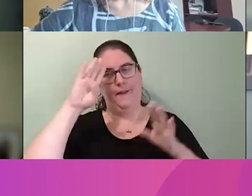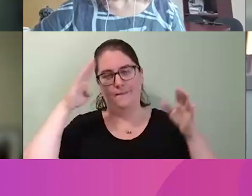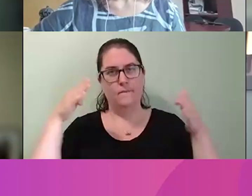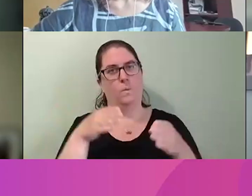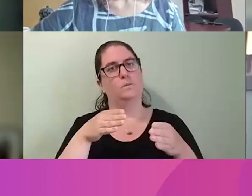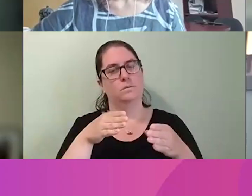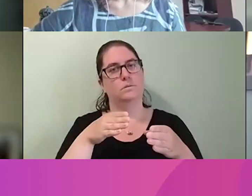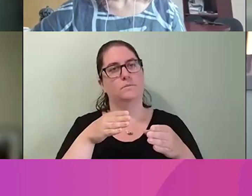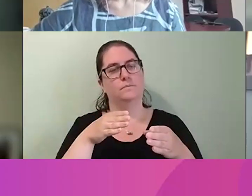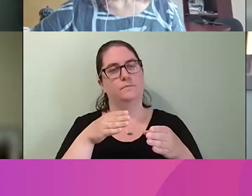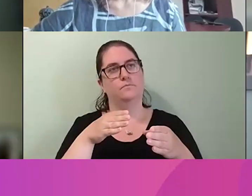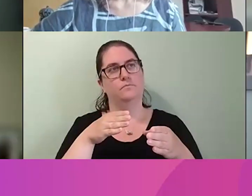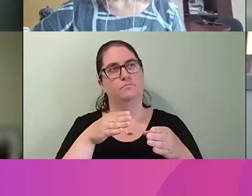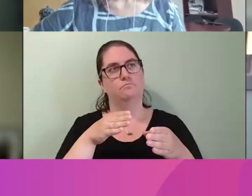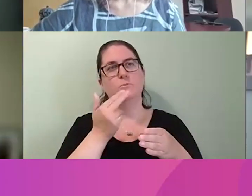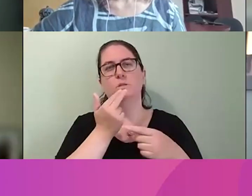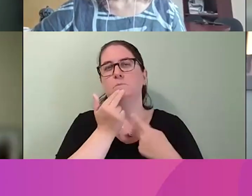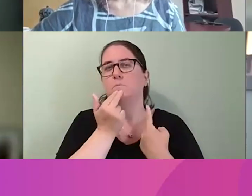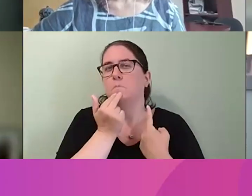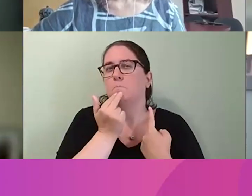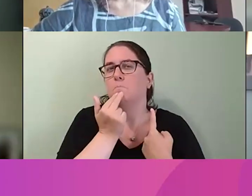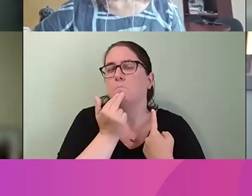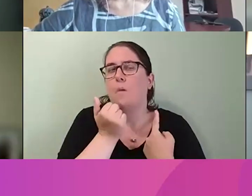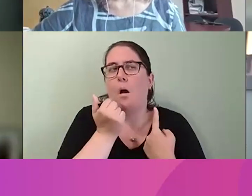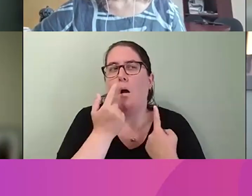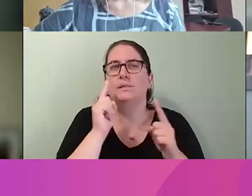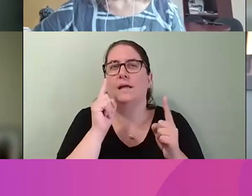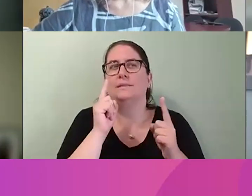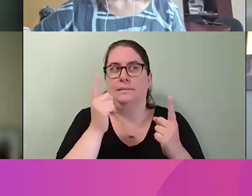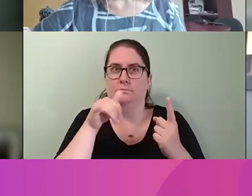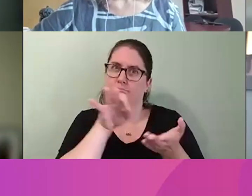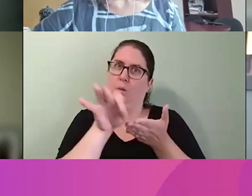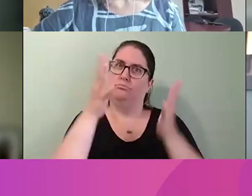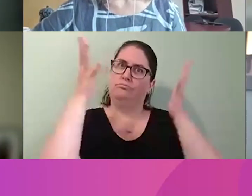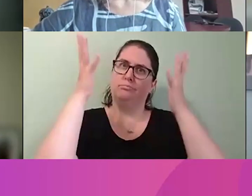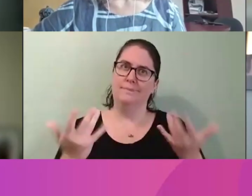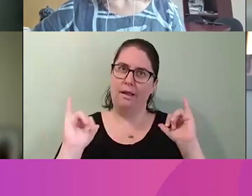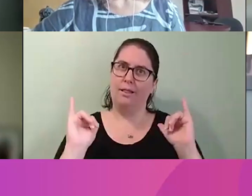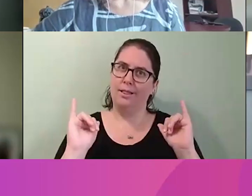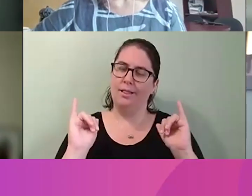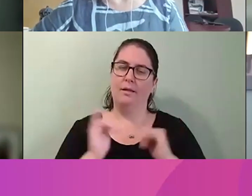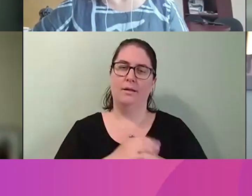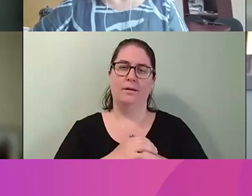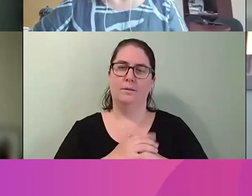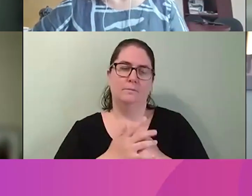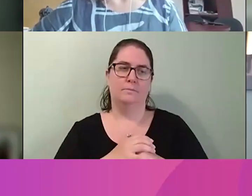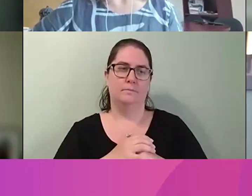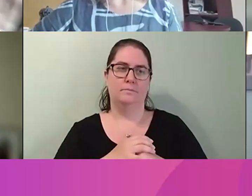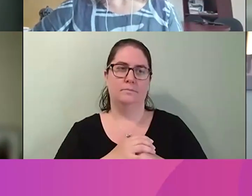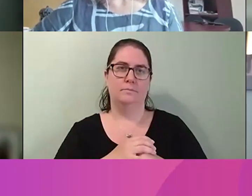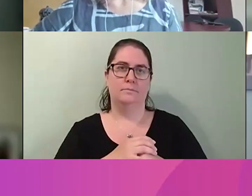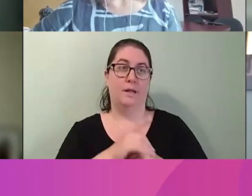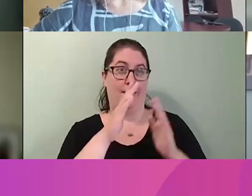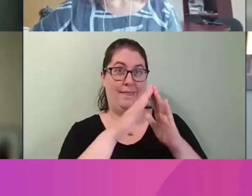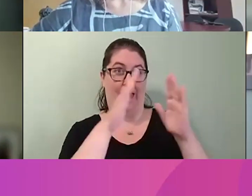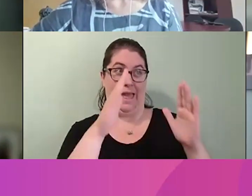on really even just very small triumphs. So, sometimes just leaving the house